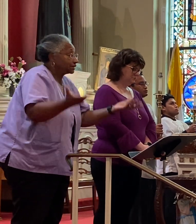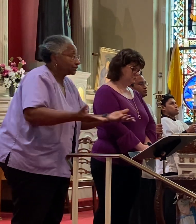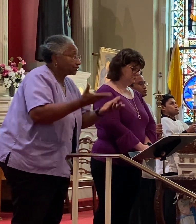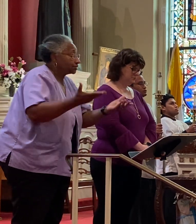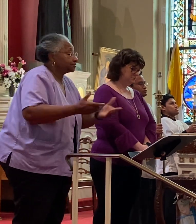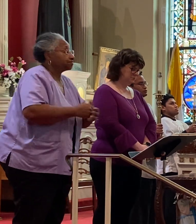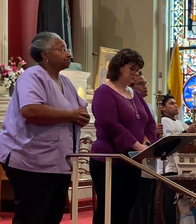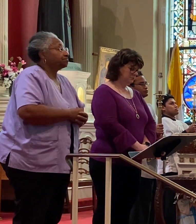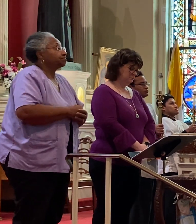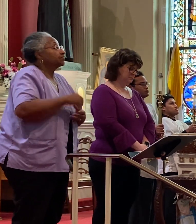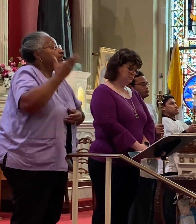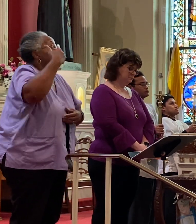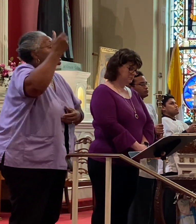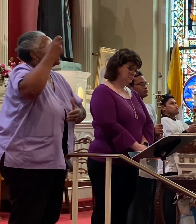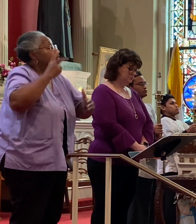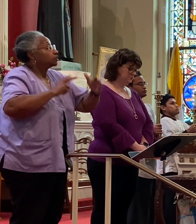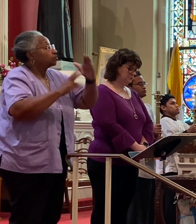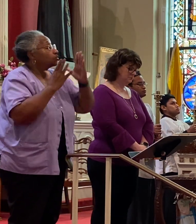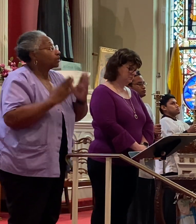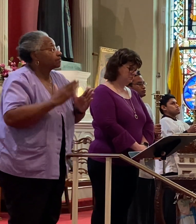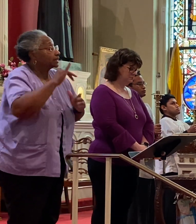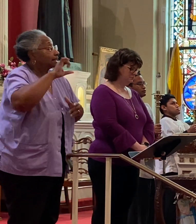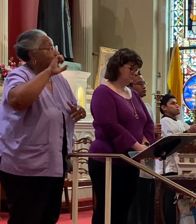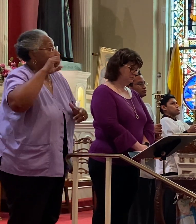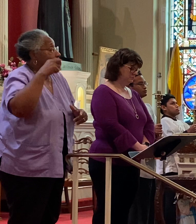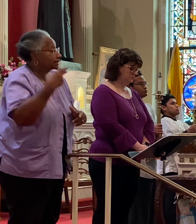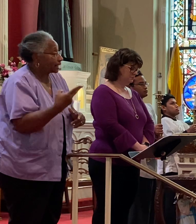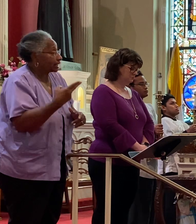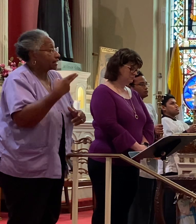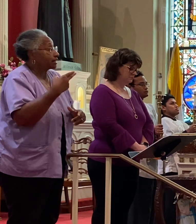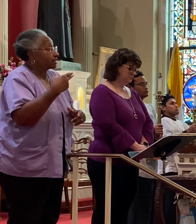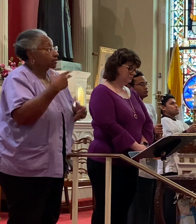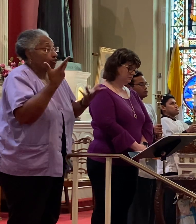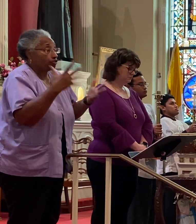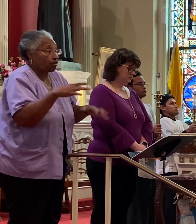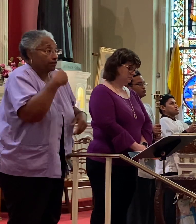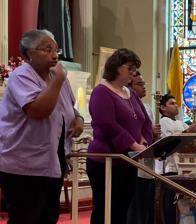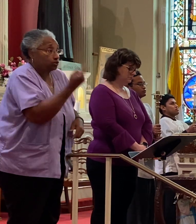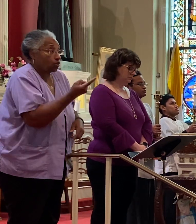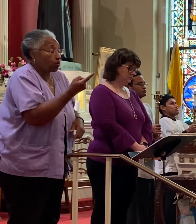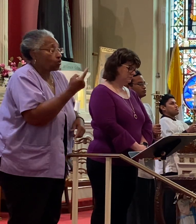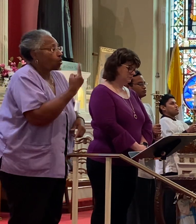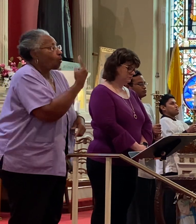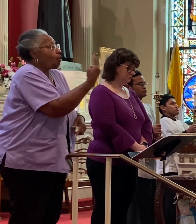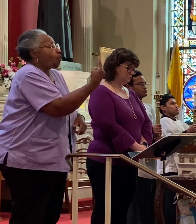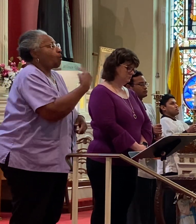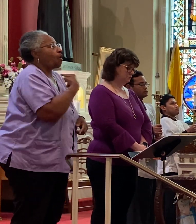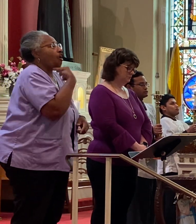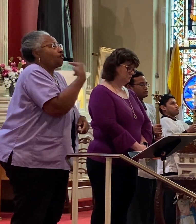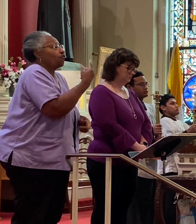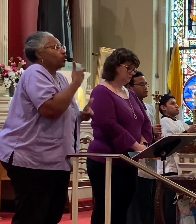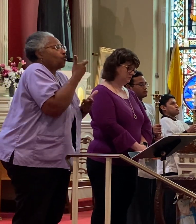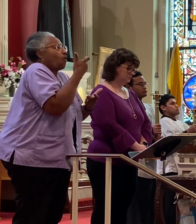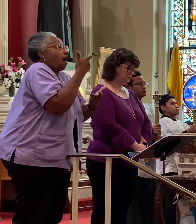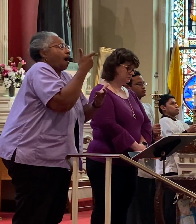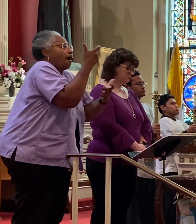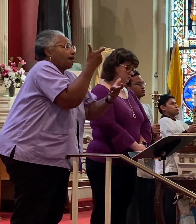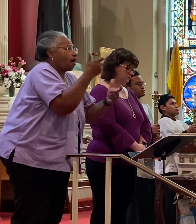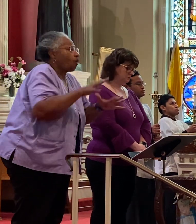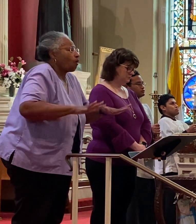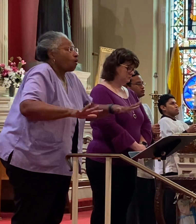the prophet Isaiah had spoken when he said, "A voice of one crying out in the